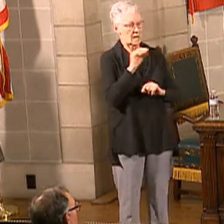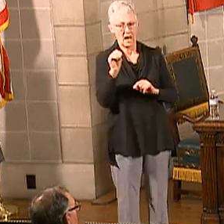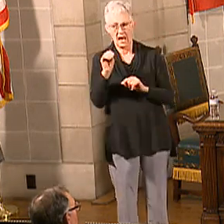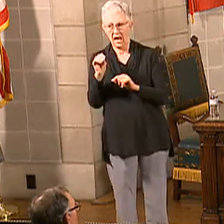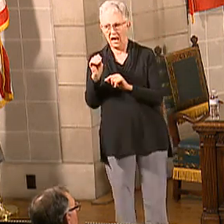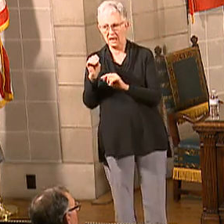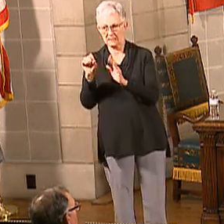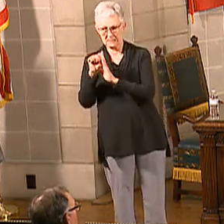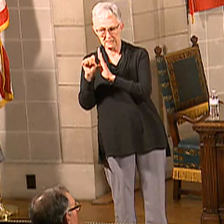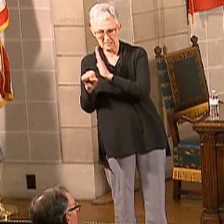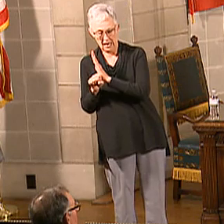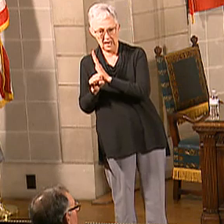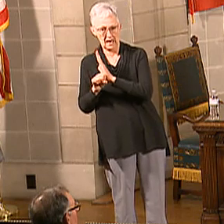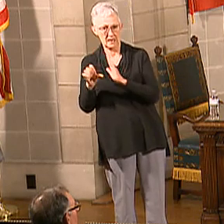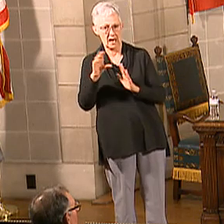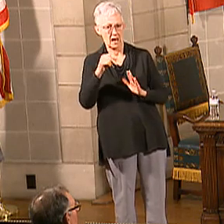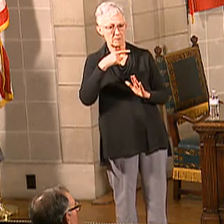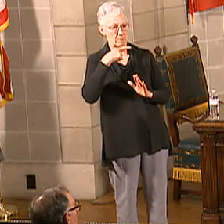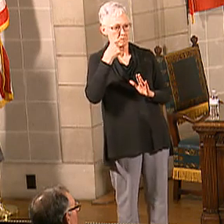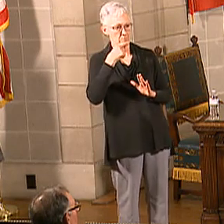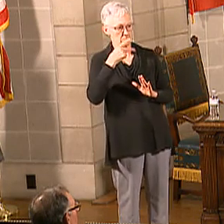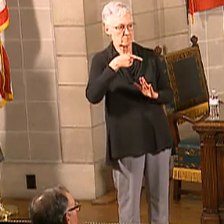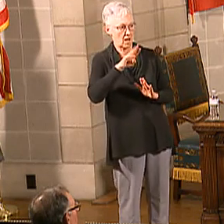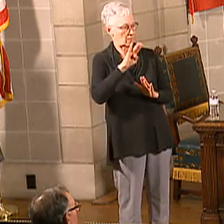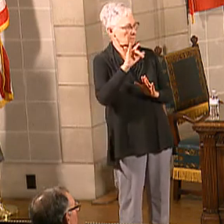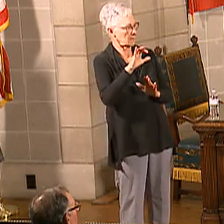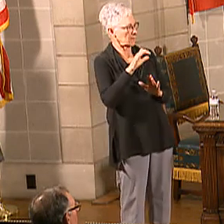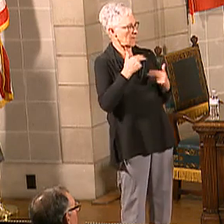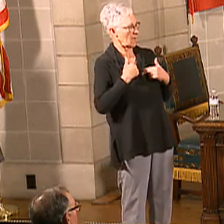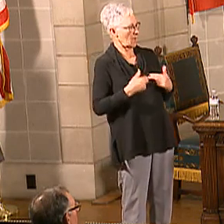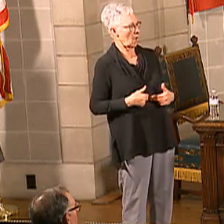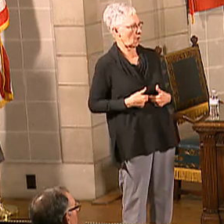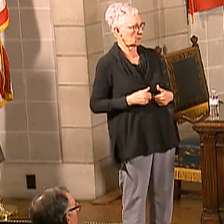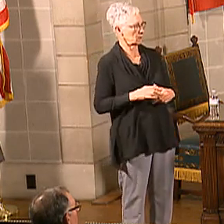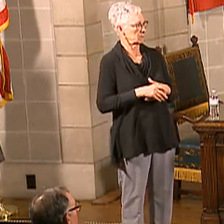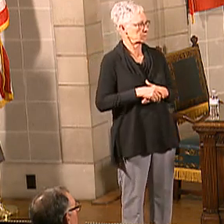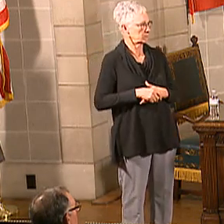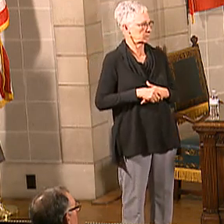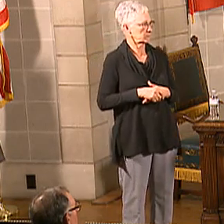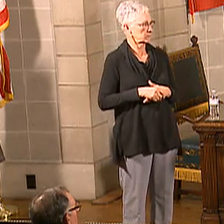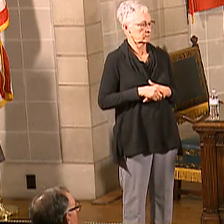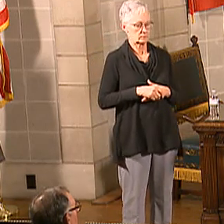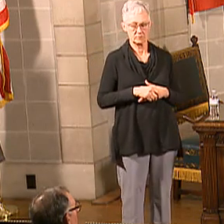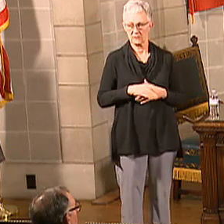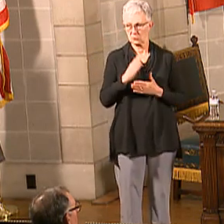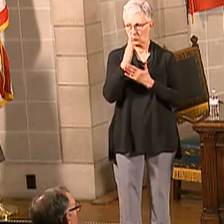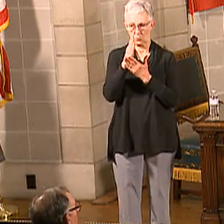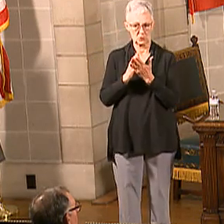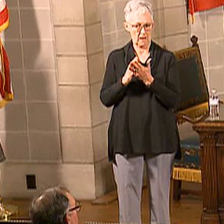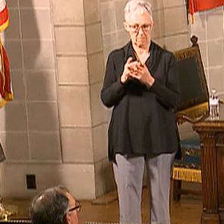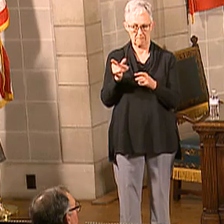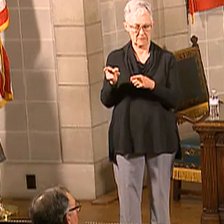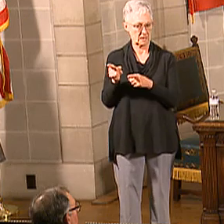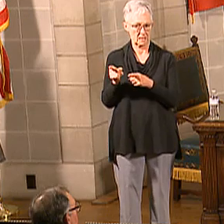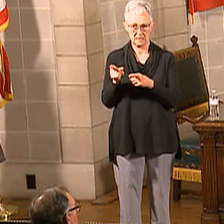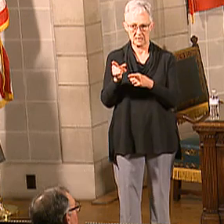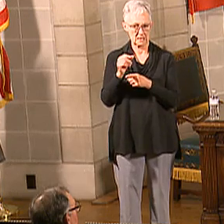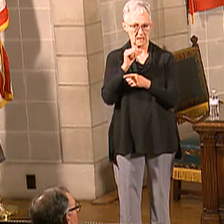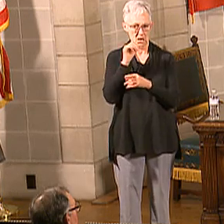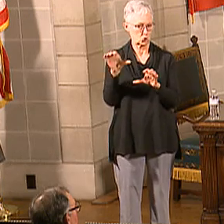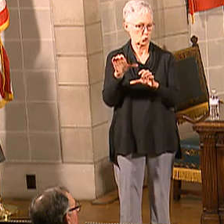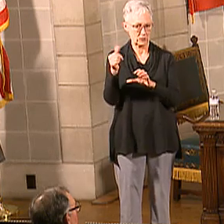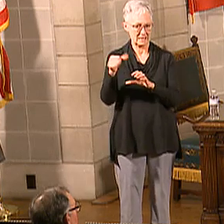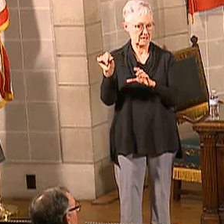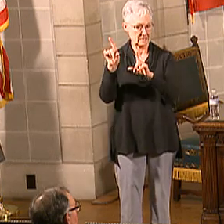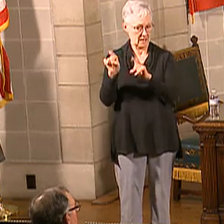there. Actually, the federal government isn't doing any testing right now at all. They have not provided us any test per se. So they aren't doing any of the testing. The